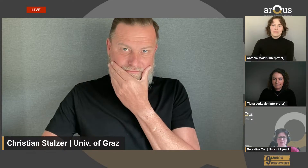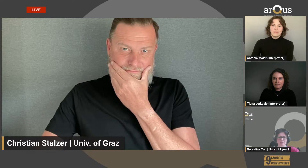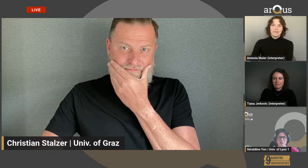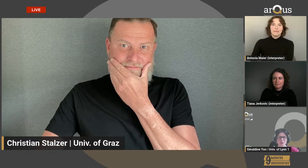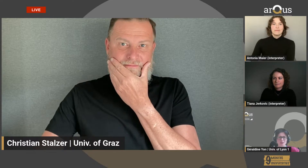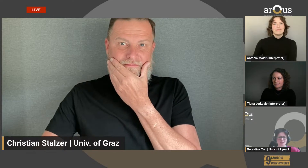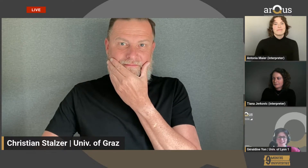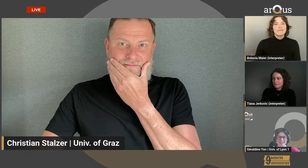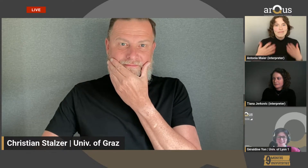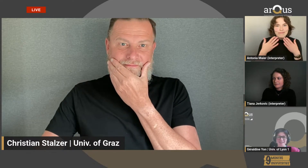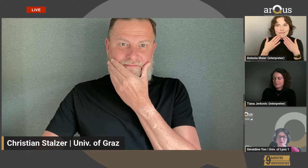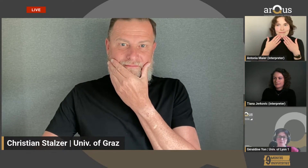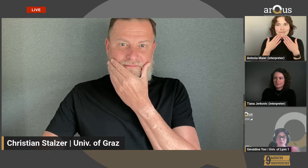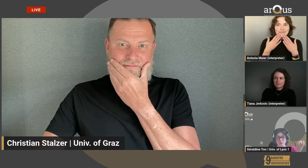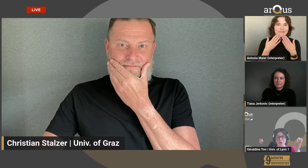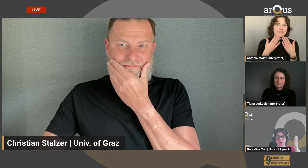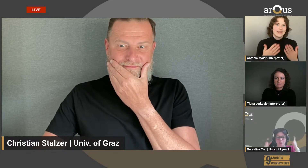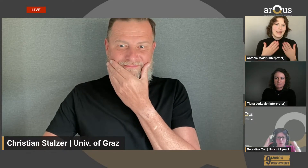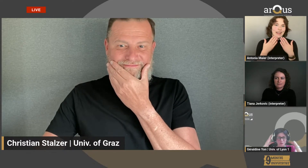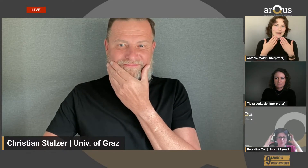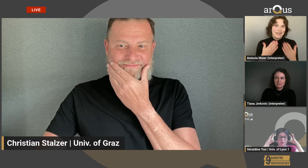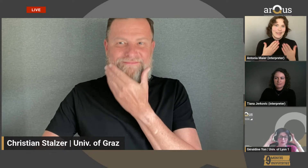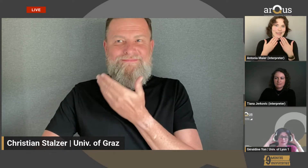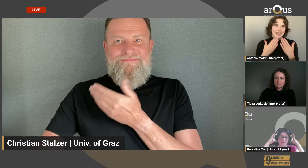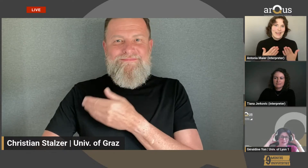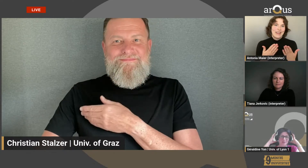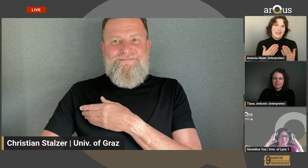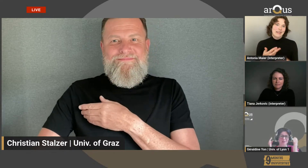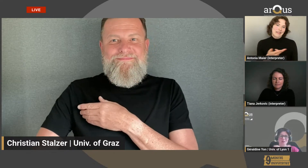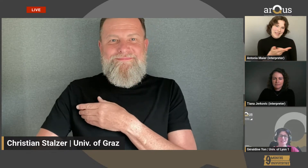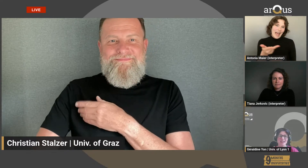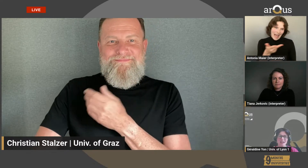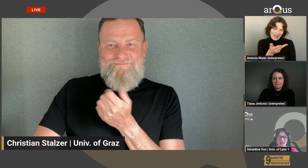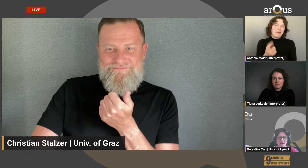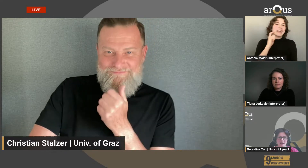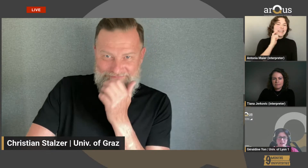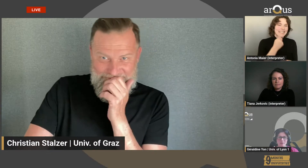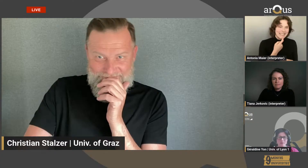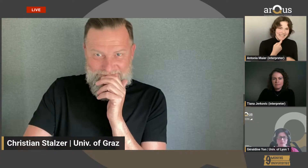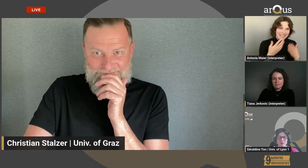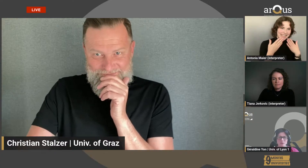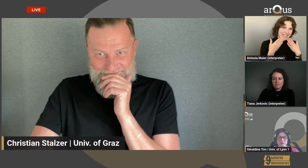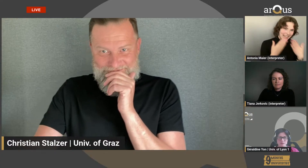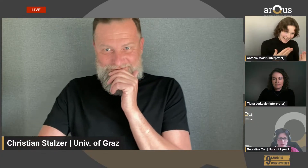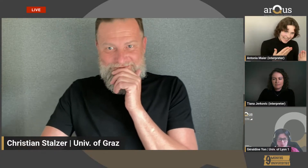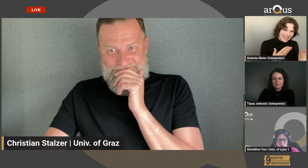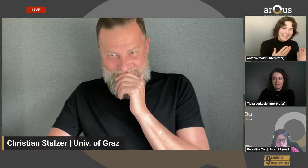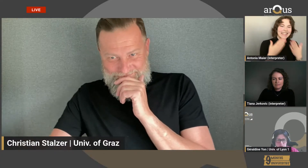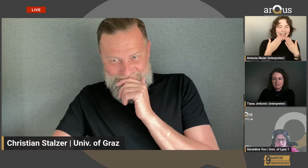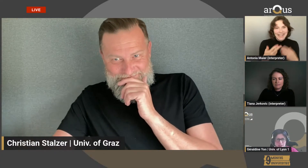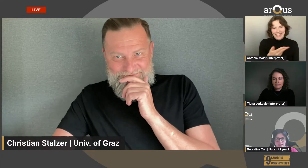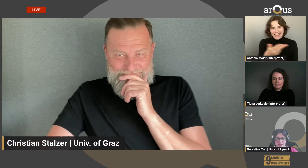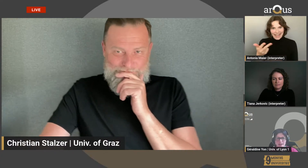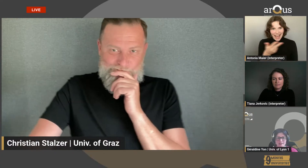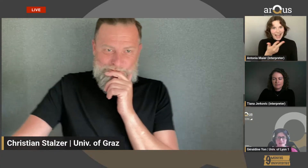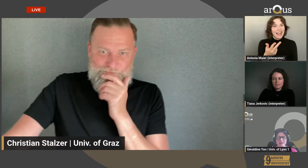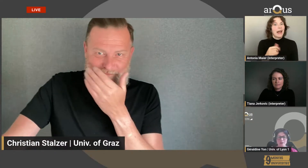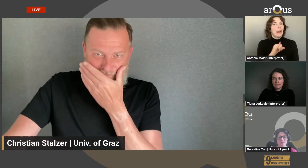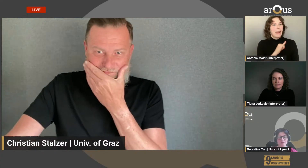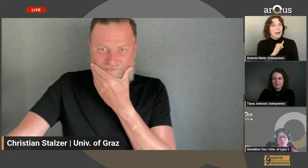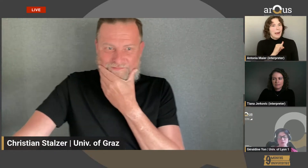Thank you so much for the three of you, and Christian, of course. It was very, very interesting.